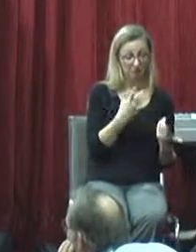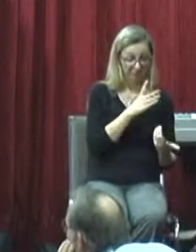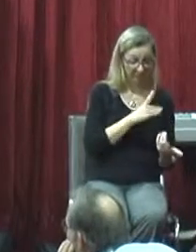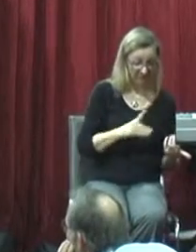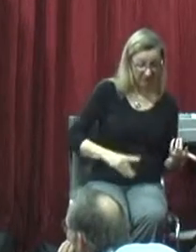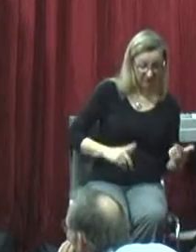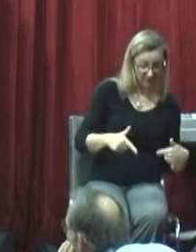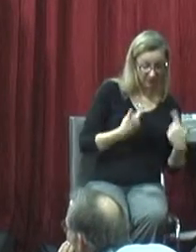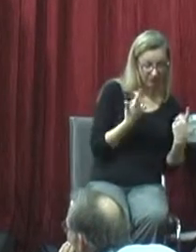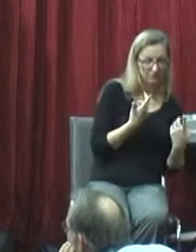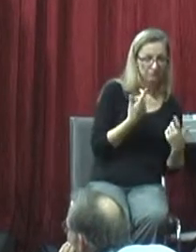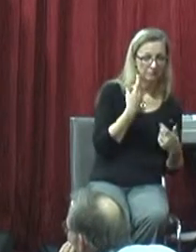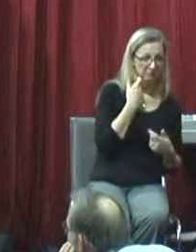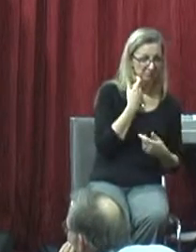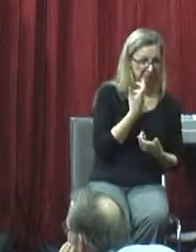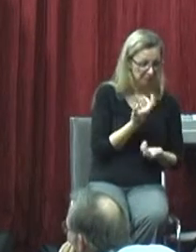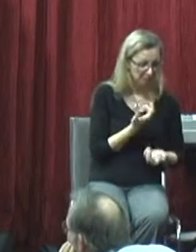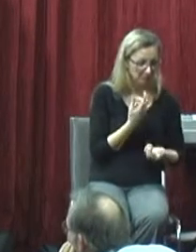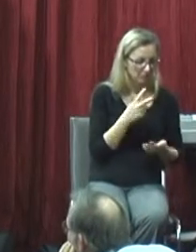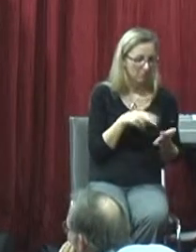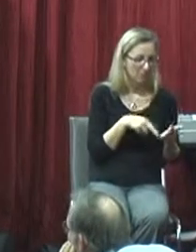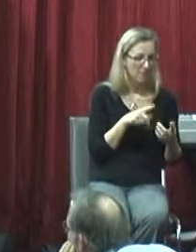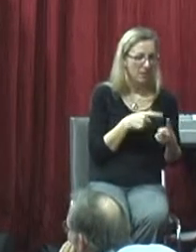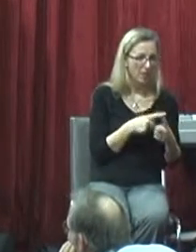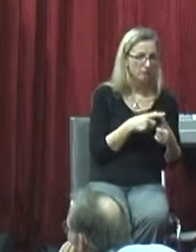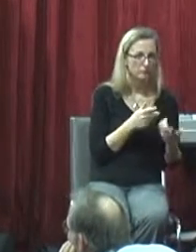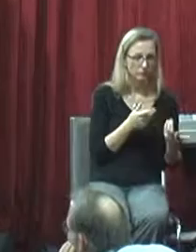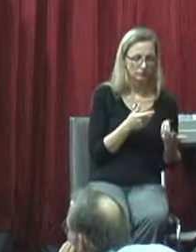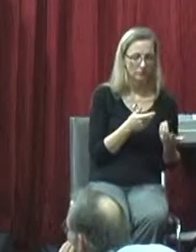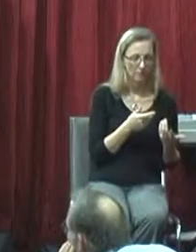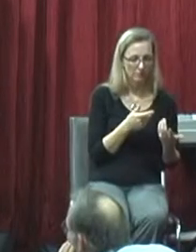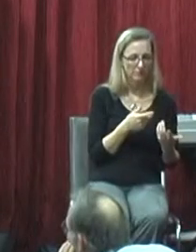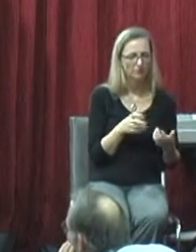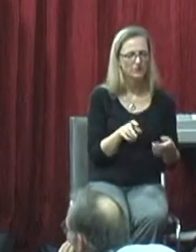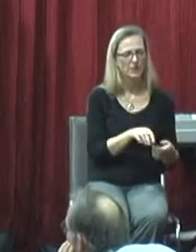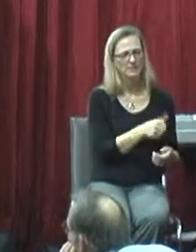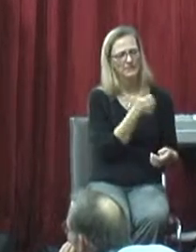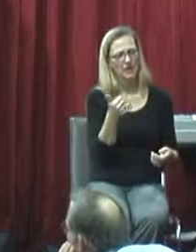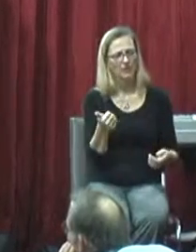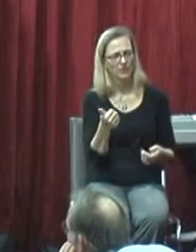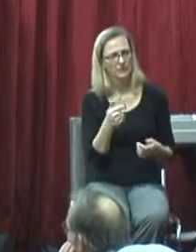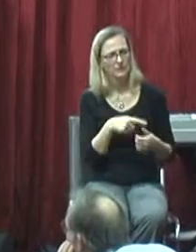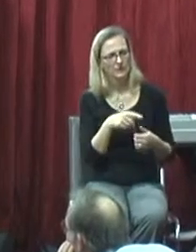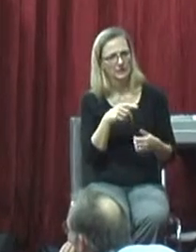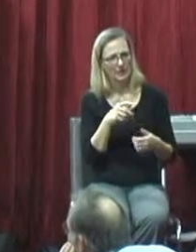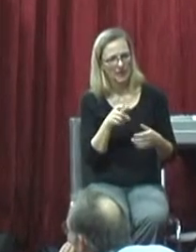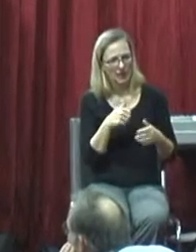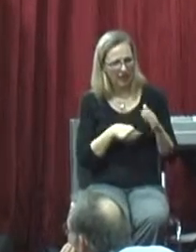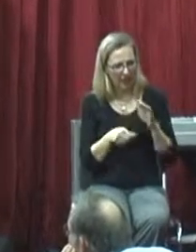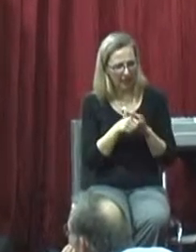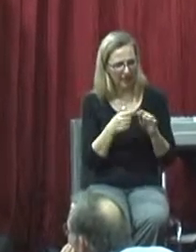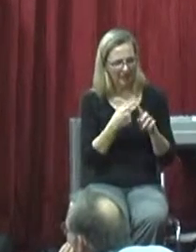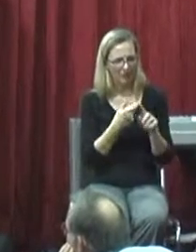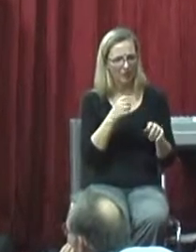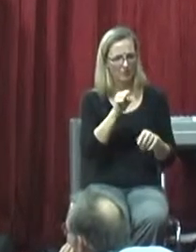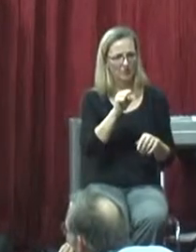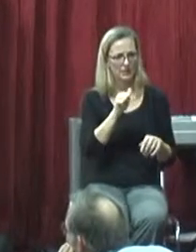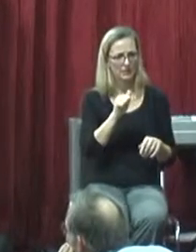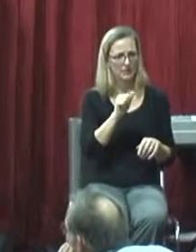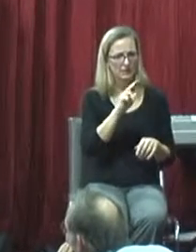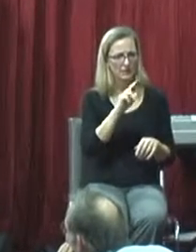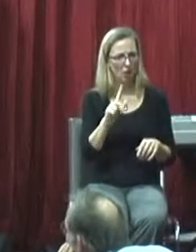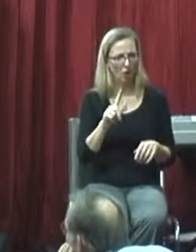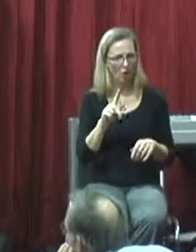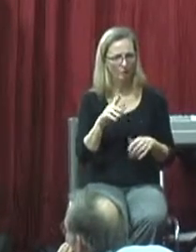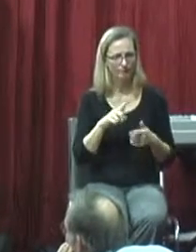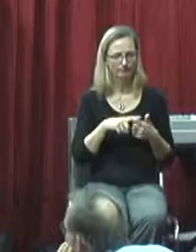there. But think of the other tragedies in David's life. The persecution by Saul, hiding in the wilderness, his friend Jonathan's